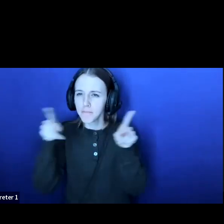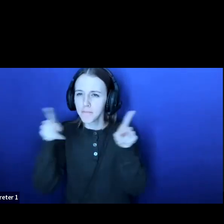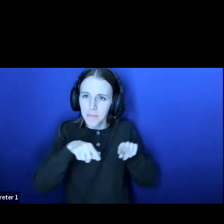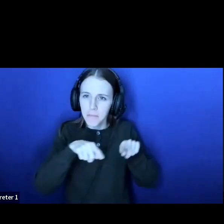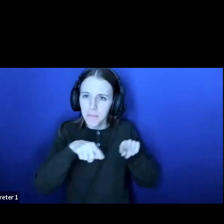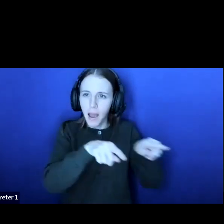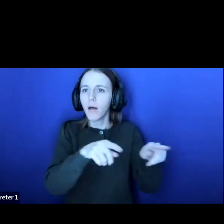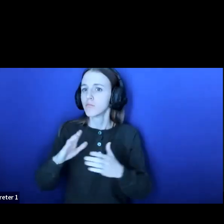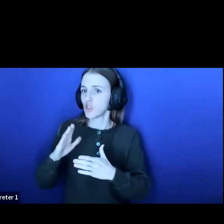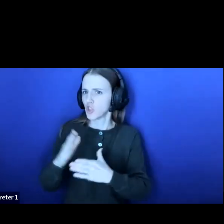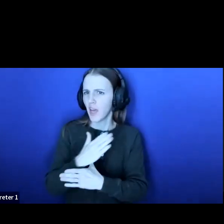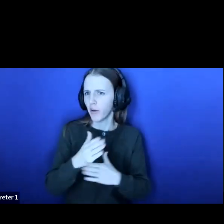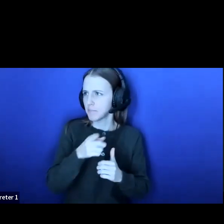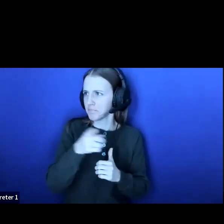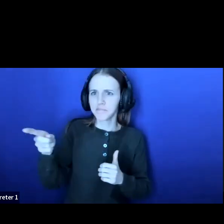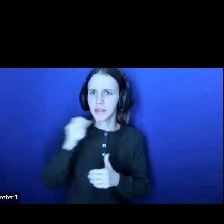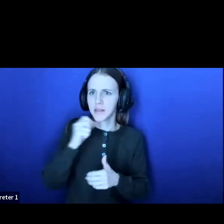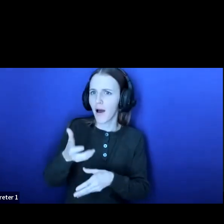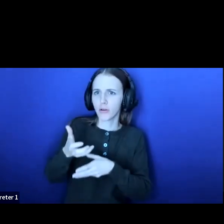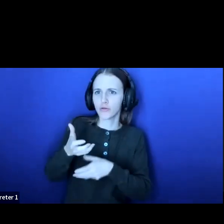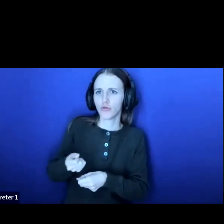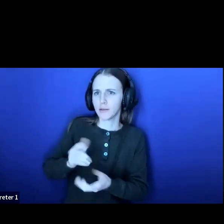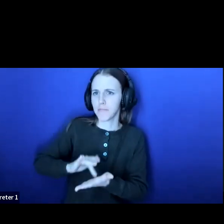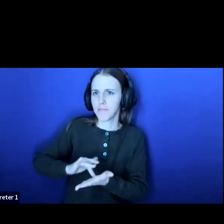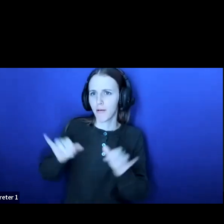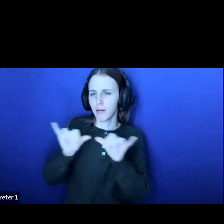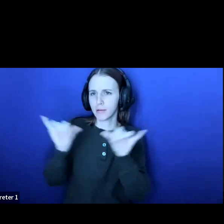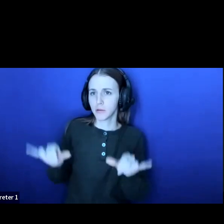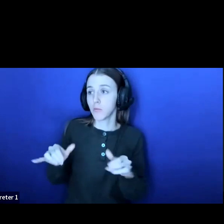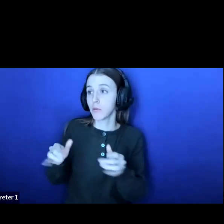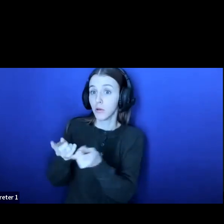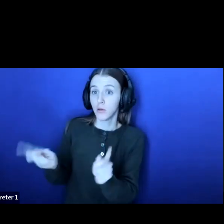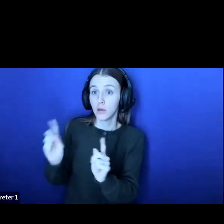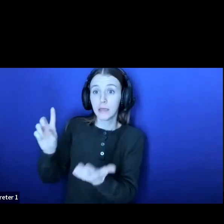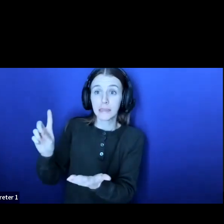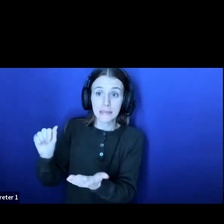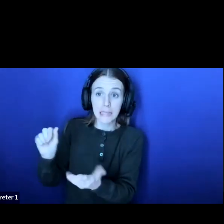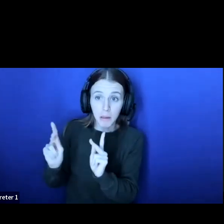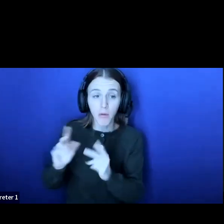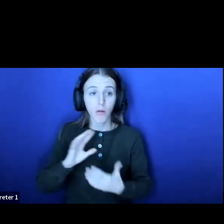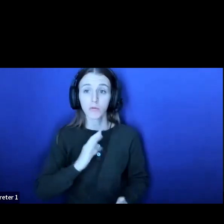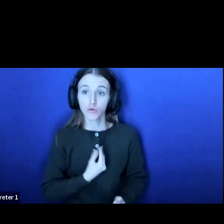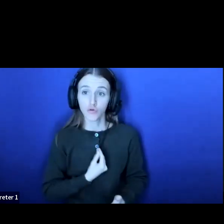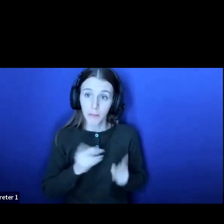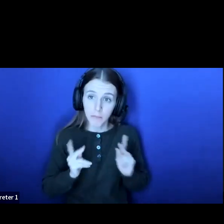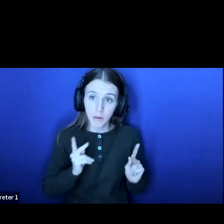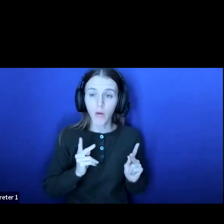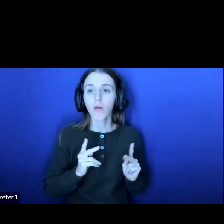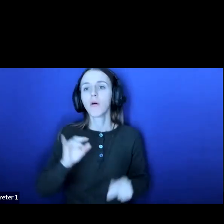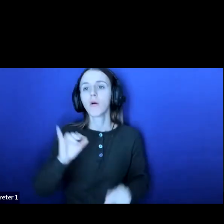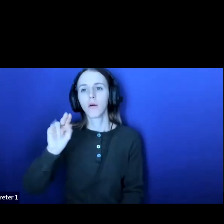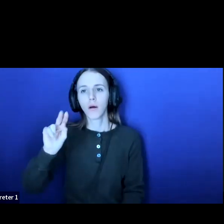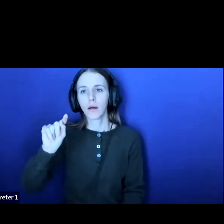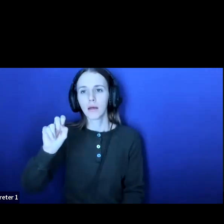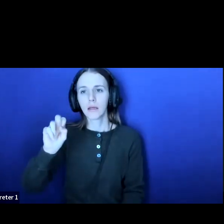medical establishment between not only disabled people, but also transgender people as well as intersex community. There